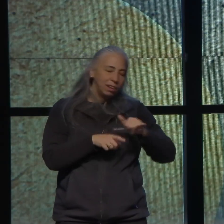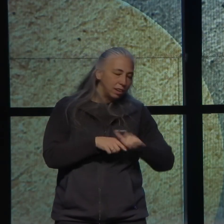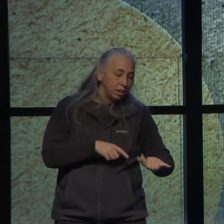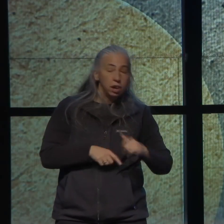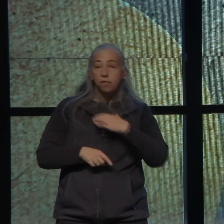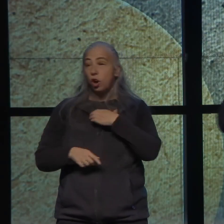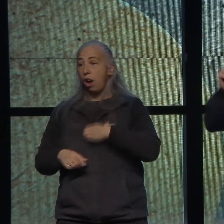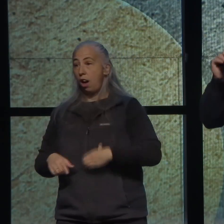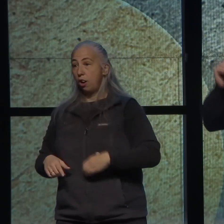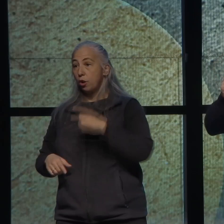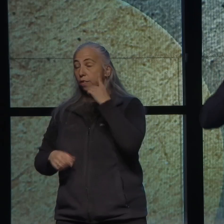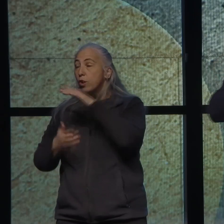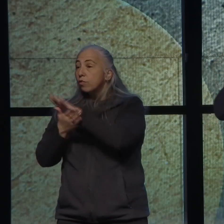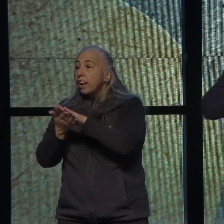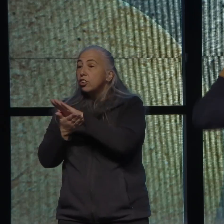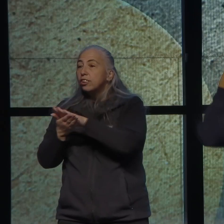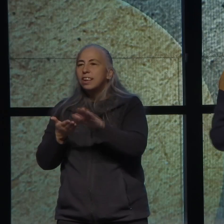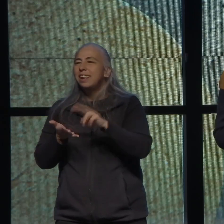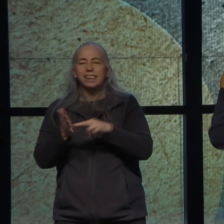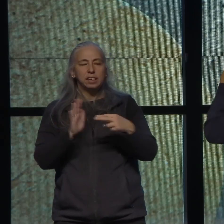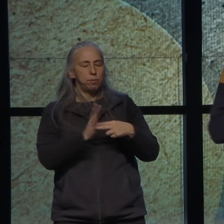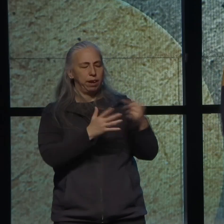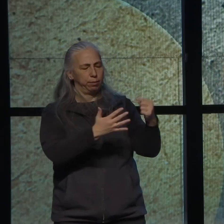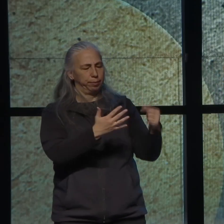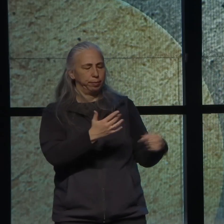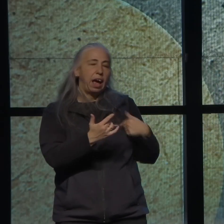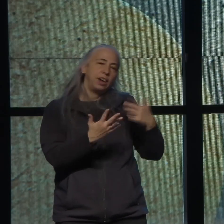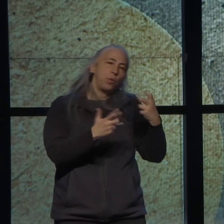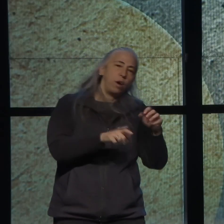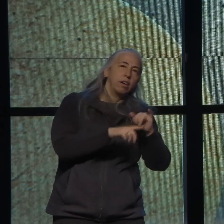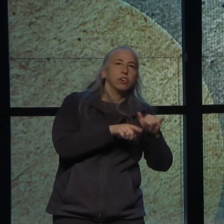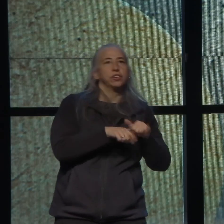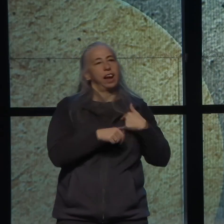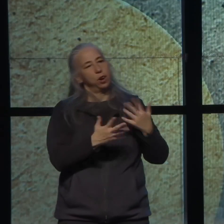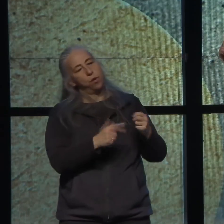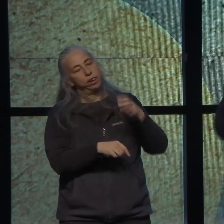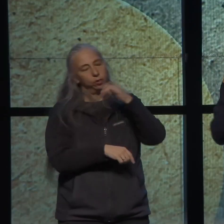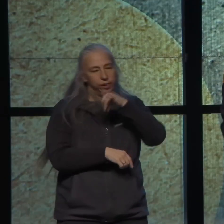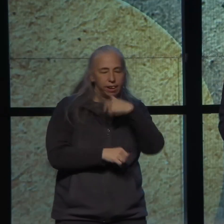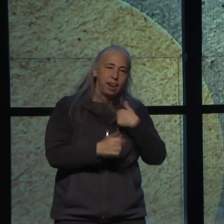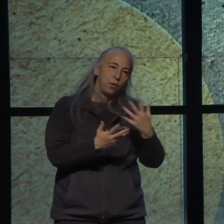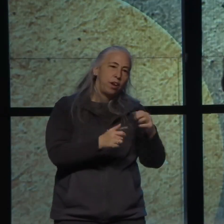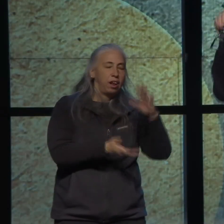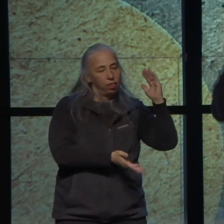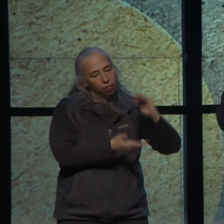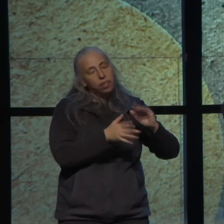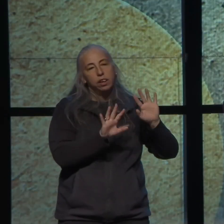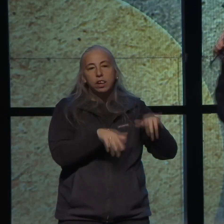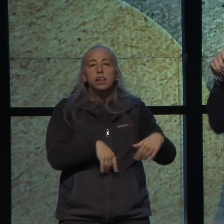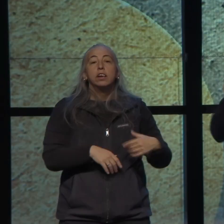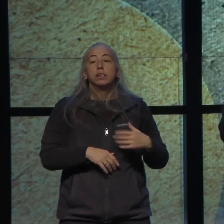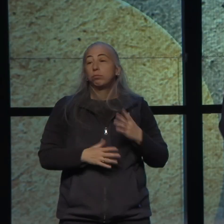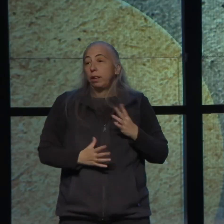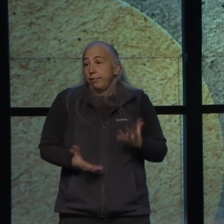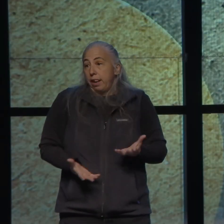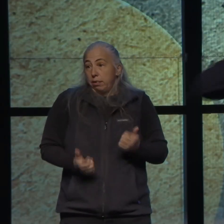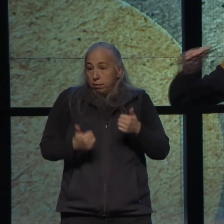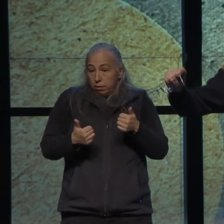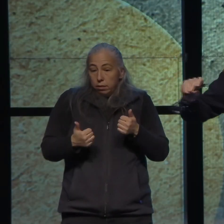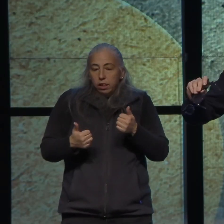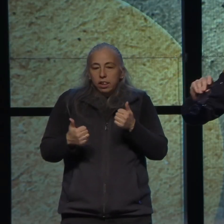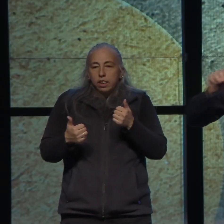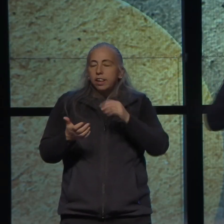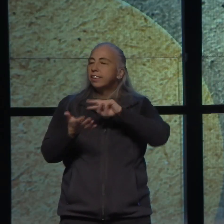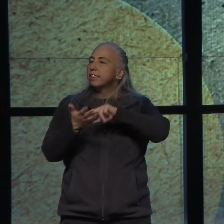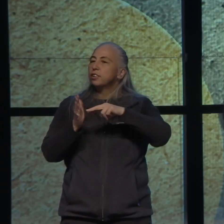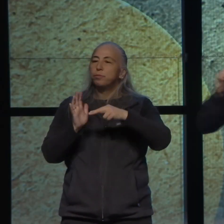and thirst for, that's not what hunger, I'm not saying those things, that might not be something you want to cuss less and look at porn less. Okay, but that's